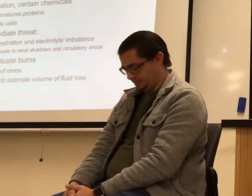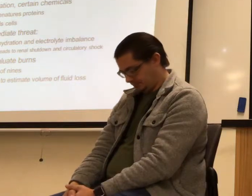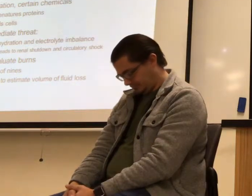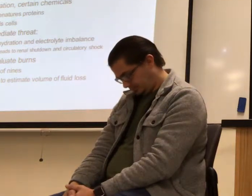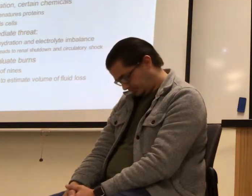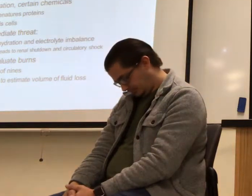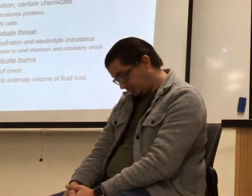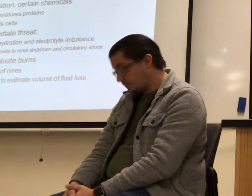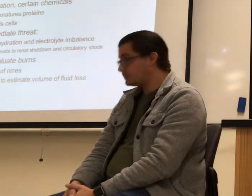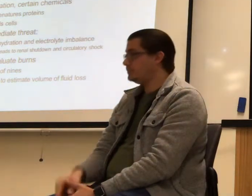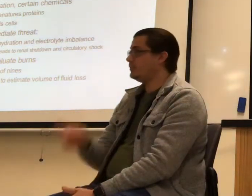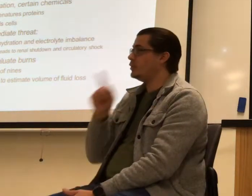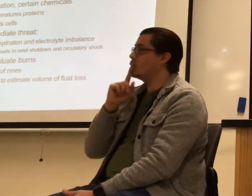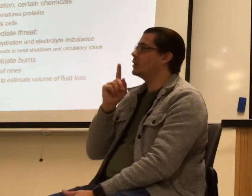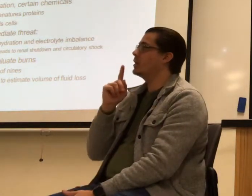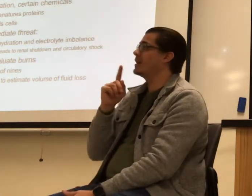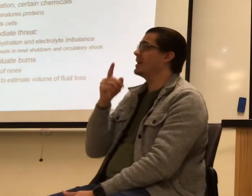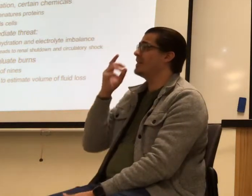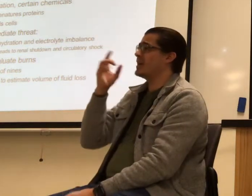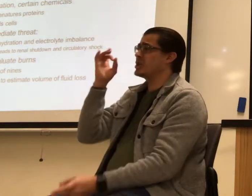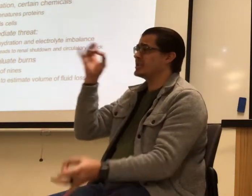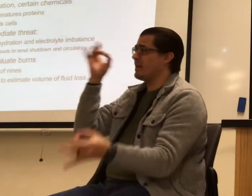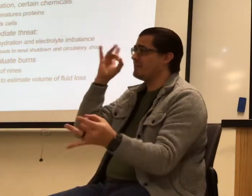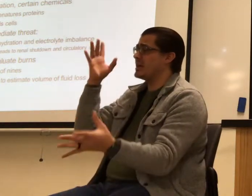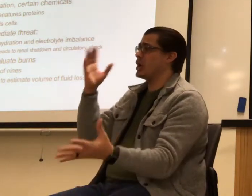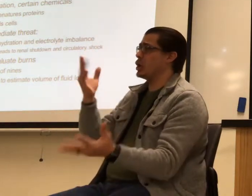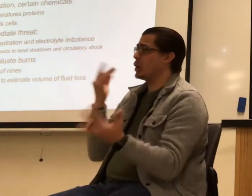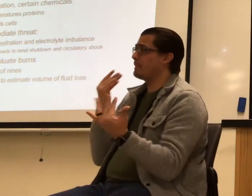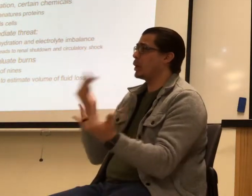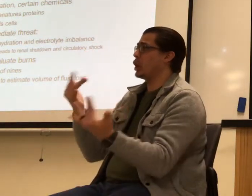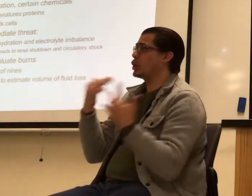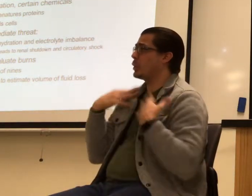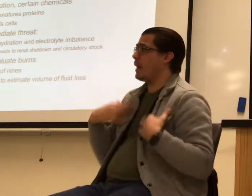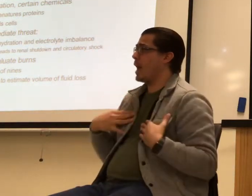So immediate threat to severe burns.